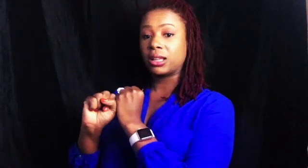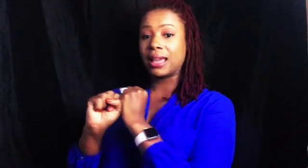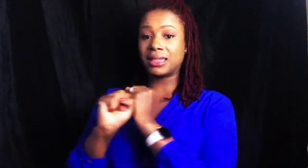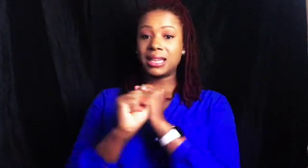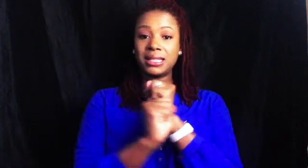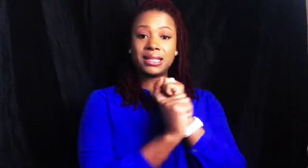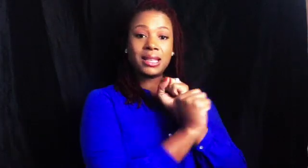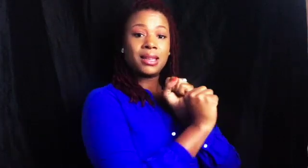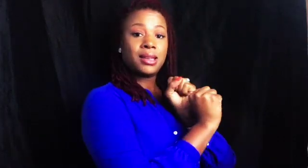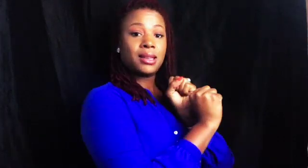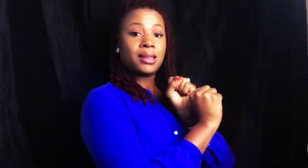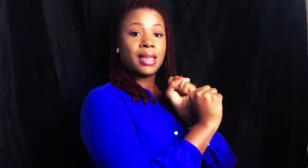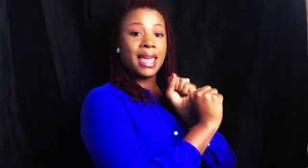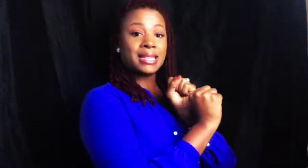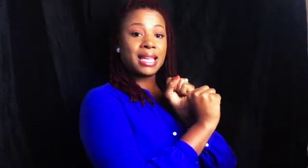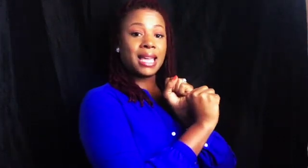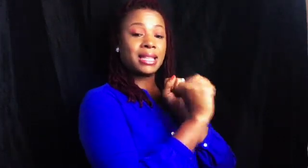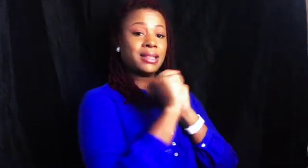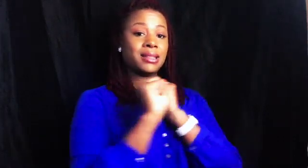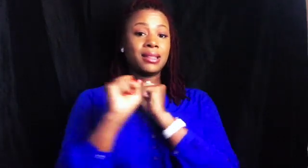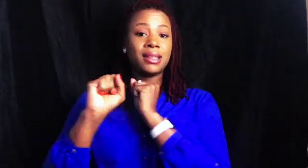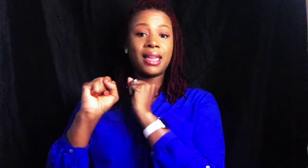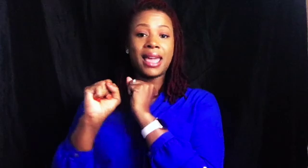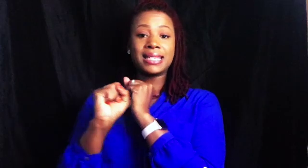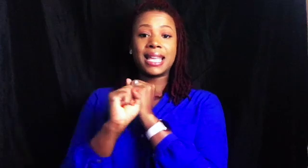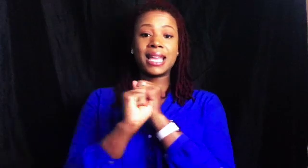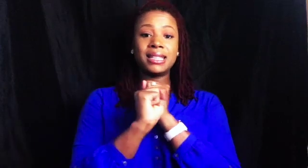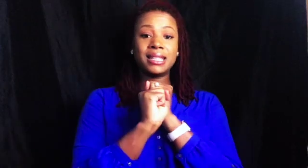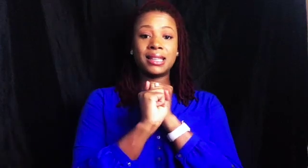like this. S hand, S hand.